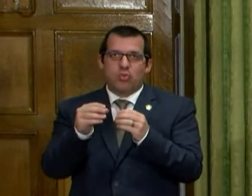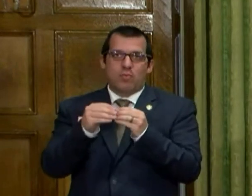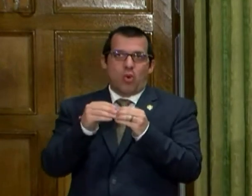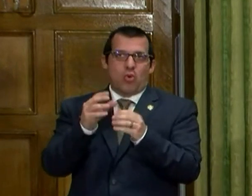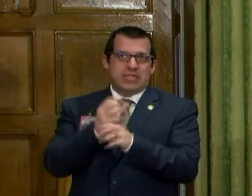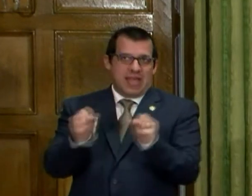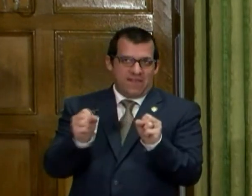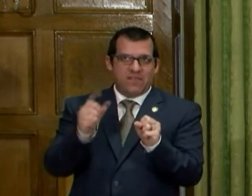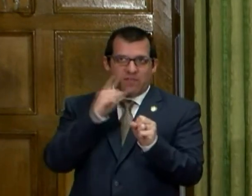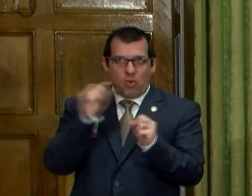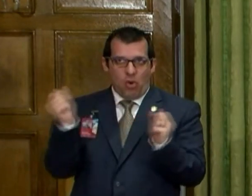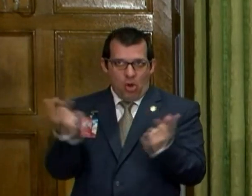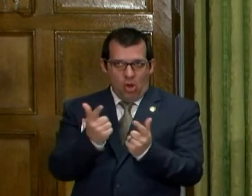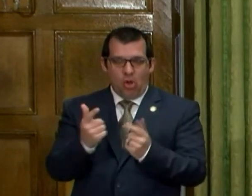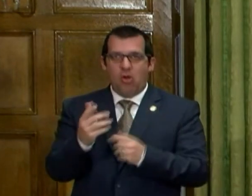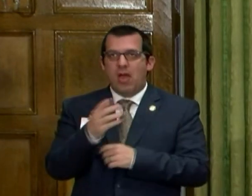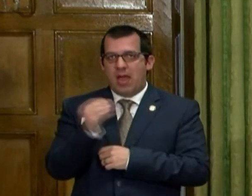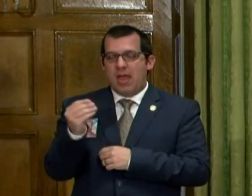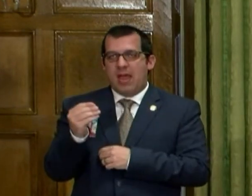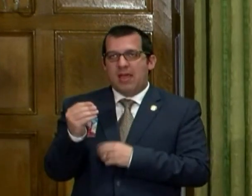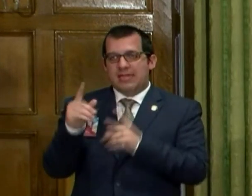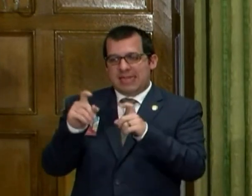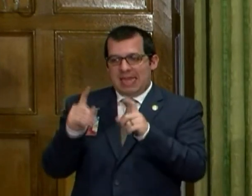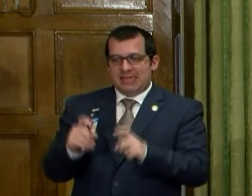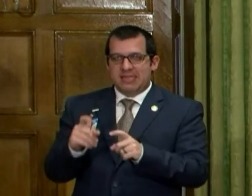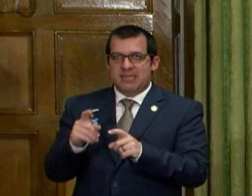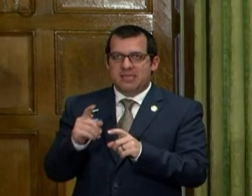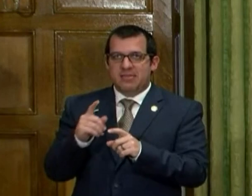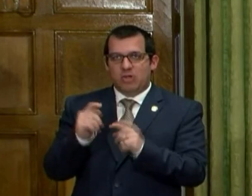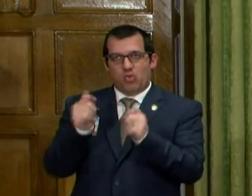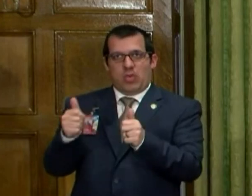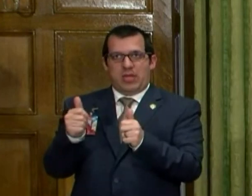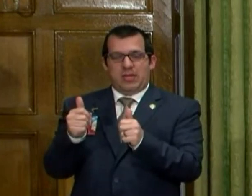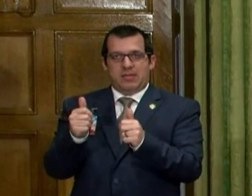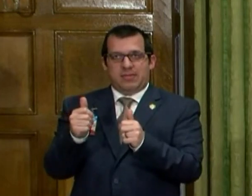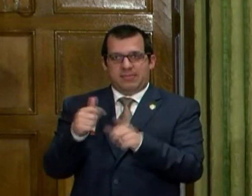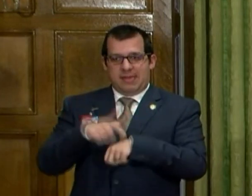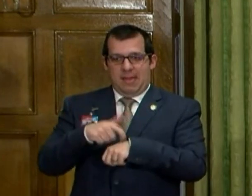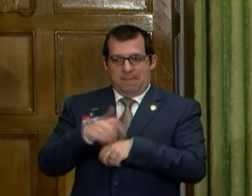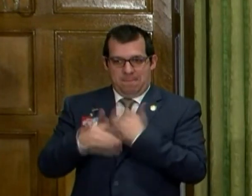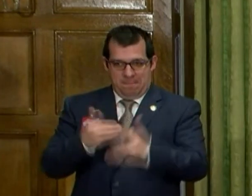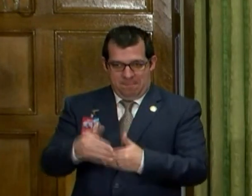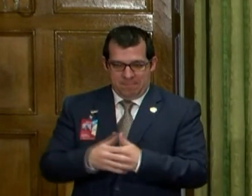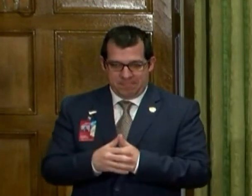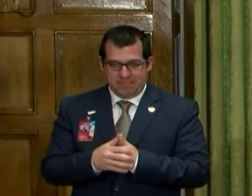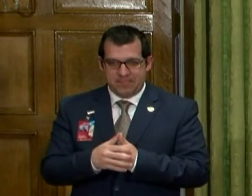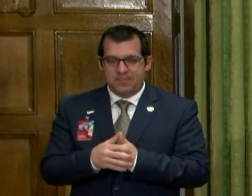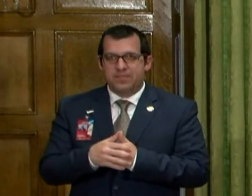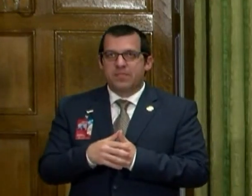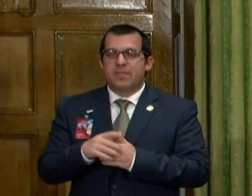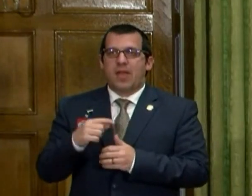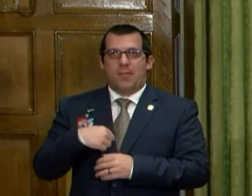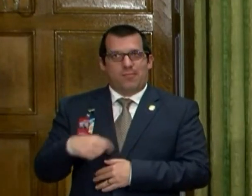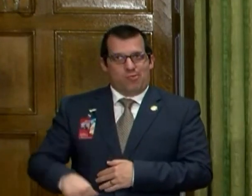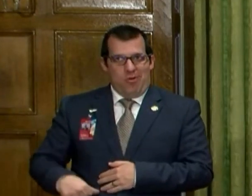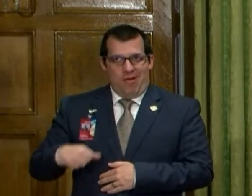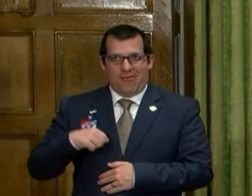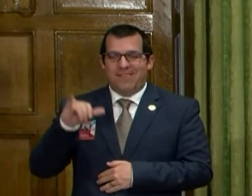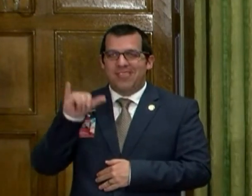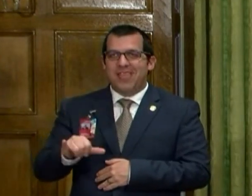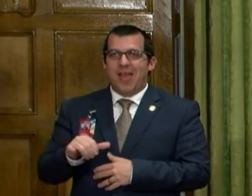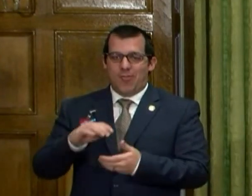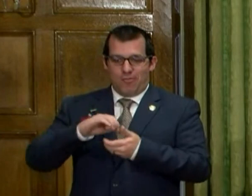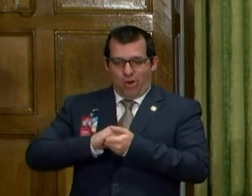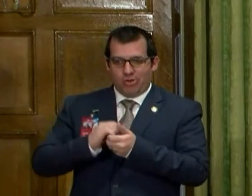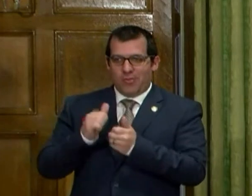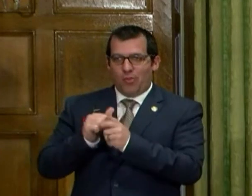everyone, and get tested in a very, very quick turnaround time. I'm very proud of that partnership